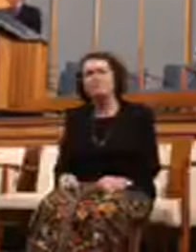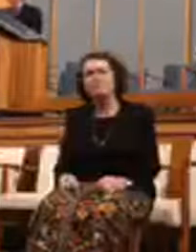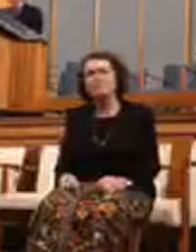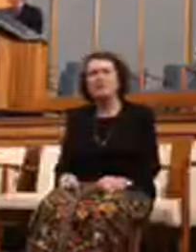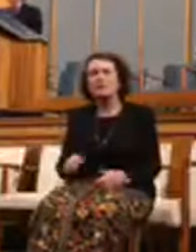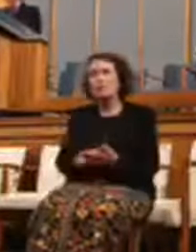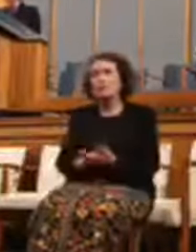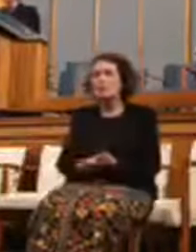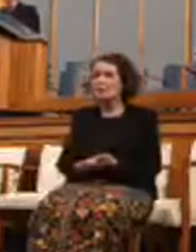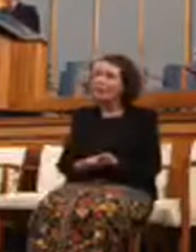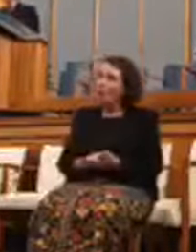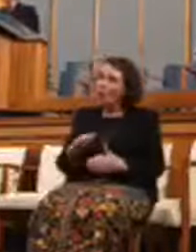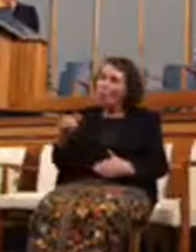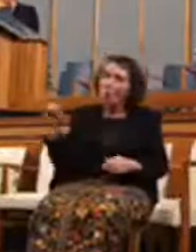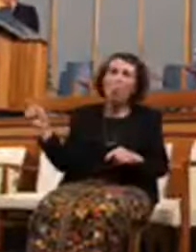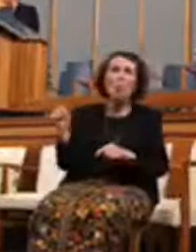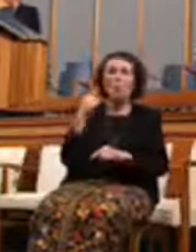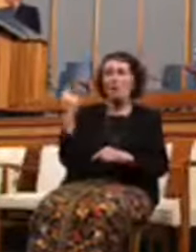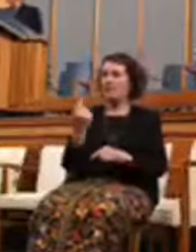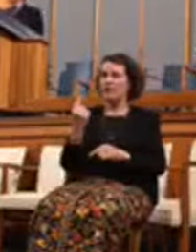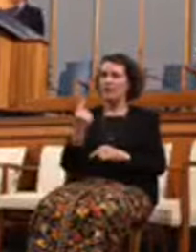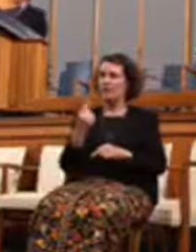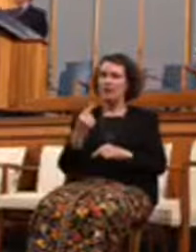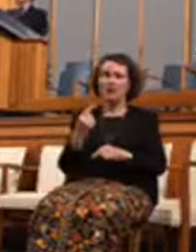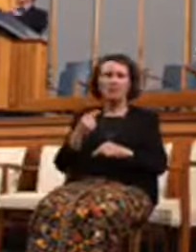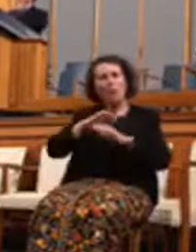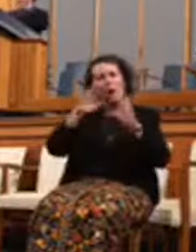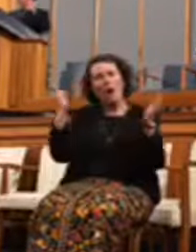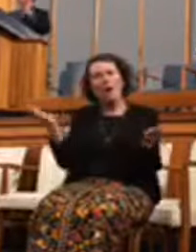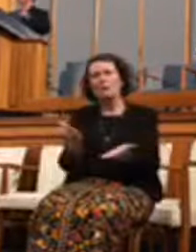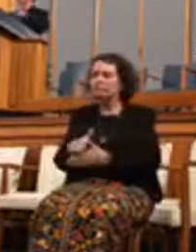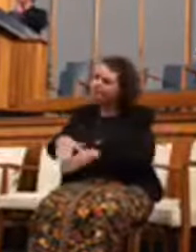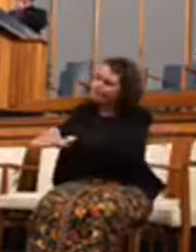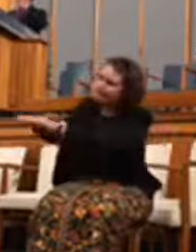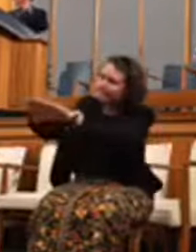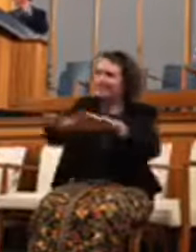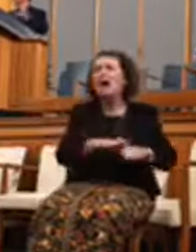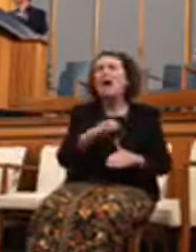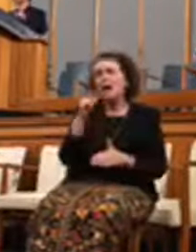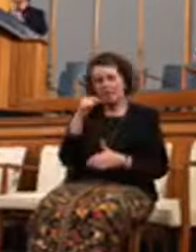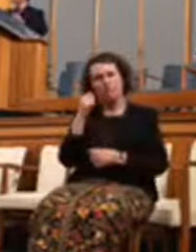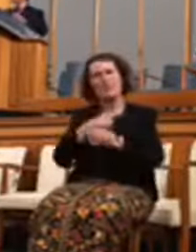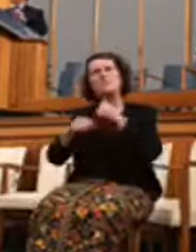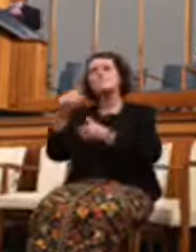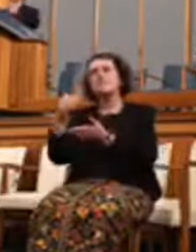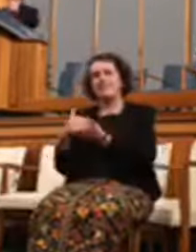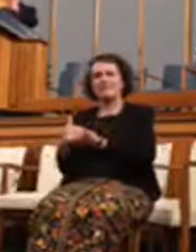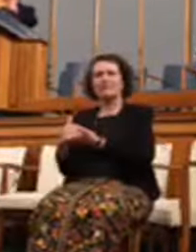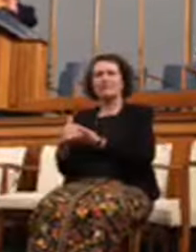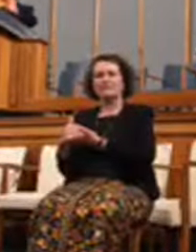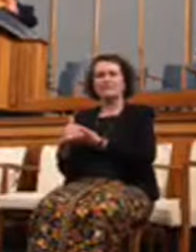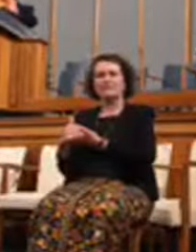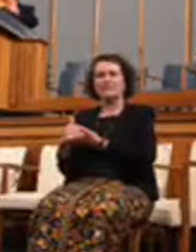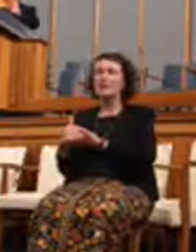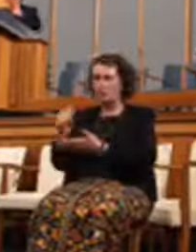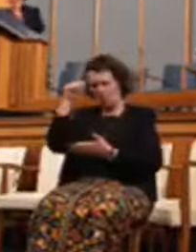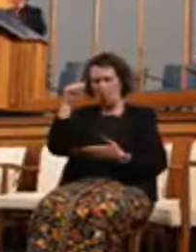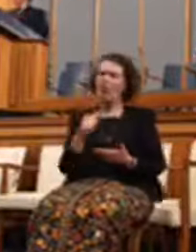egalitarianism. That's where we are all equal. You know, the governments in their constitution can write we are all